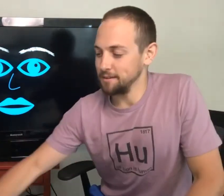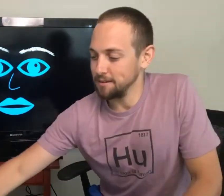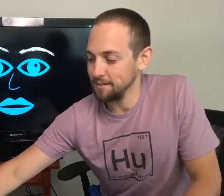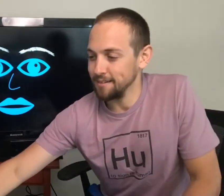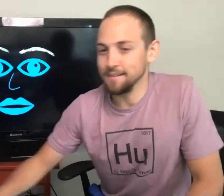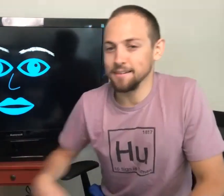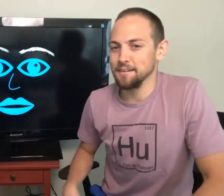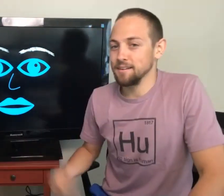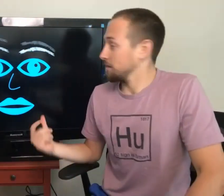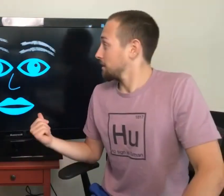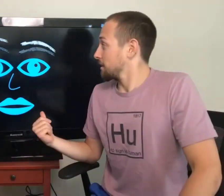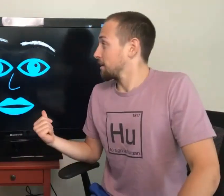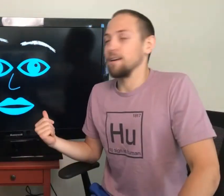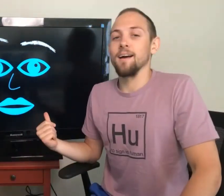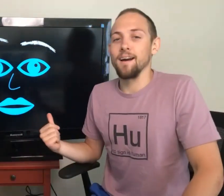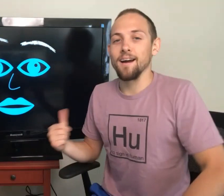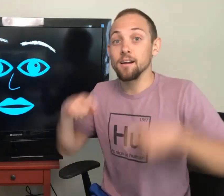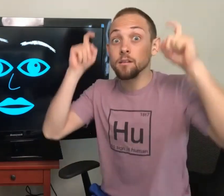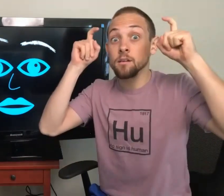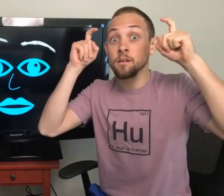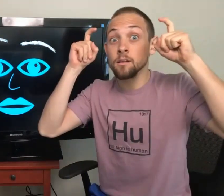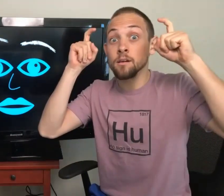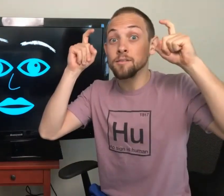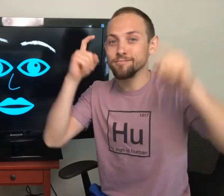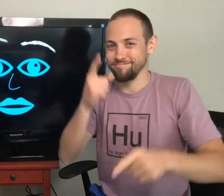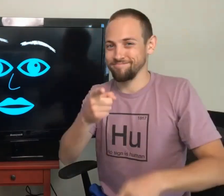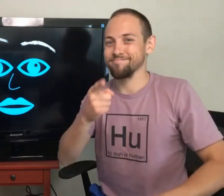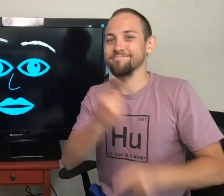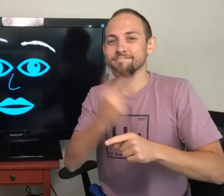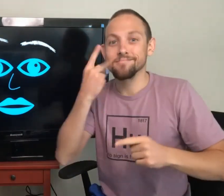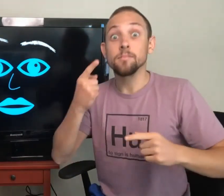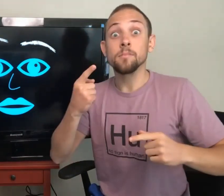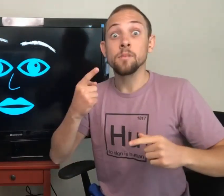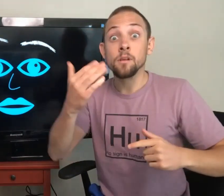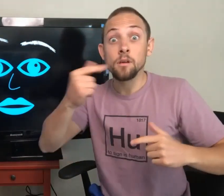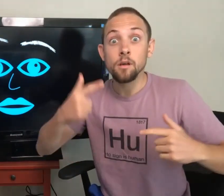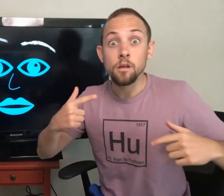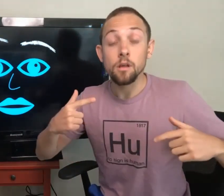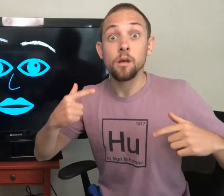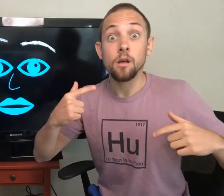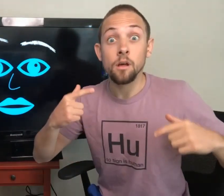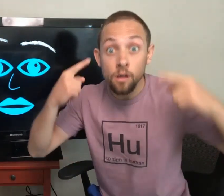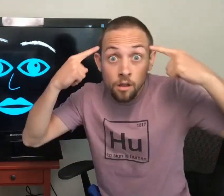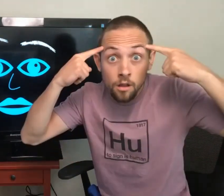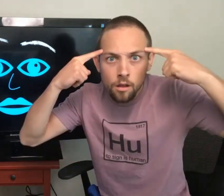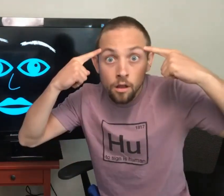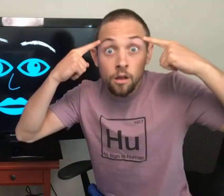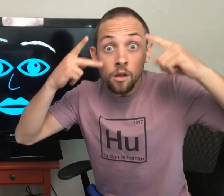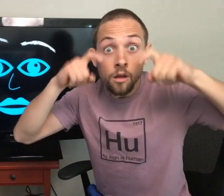opposite, raised up. One up, one down, perhaps? Let's take a look. Yes, you're correct. Eyebrows up for a yes,